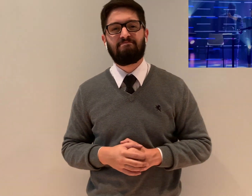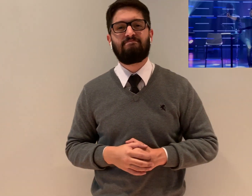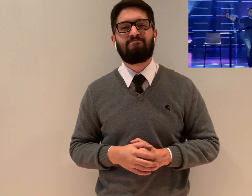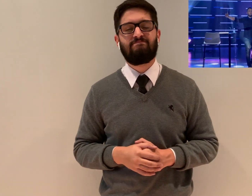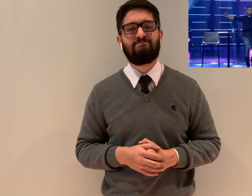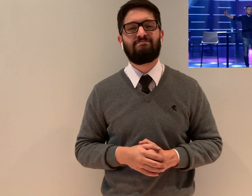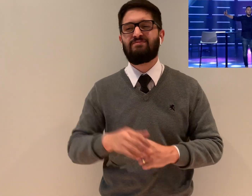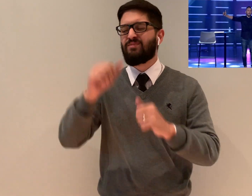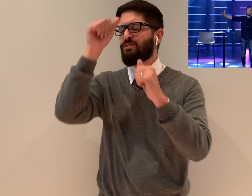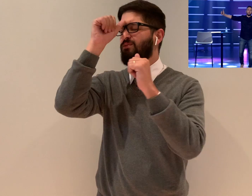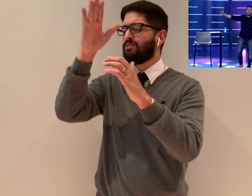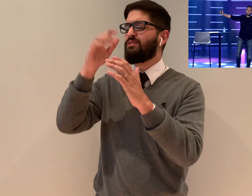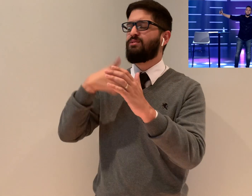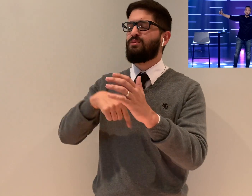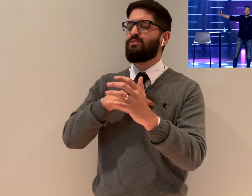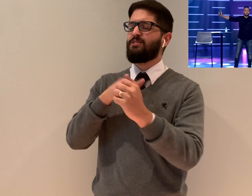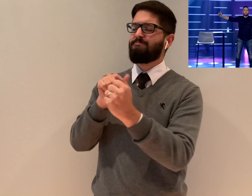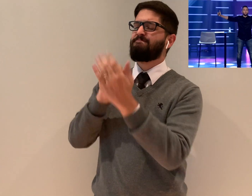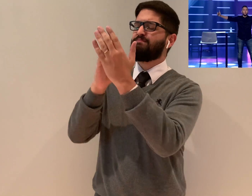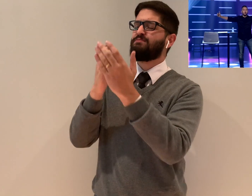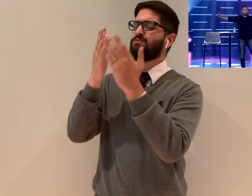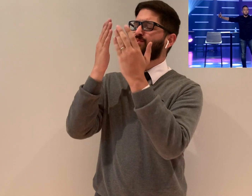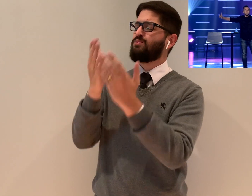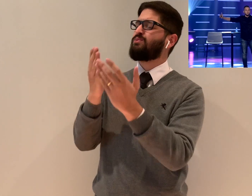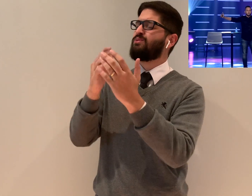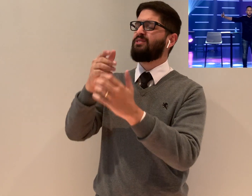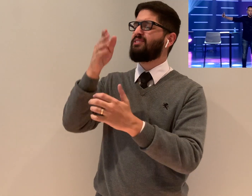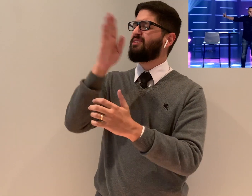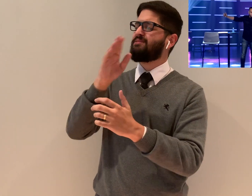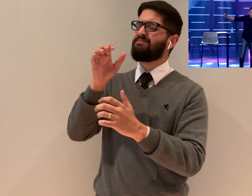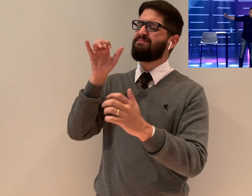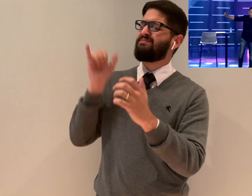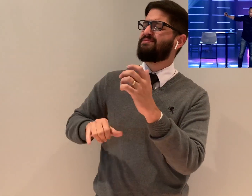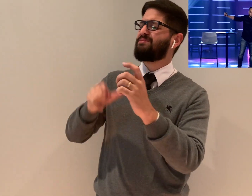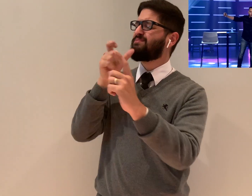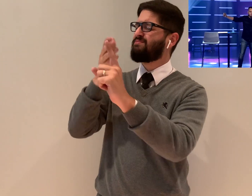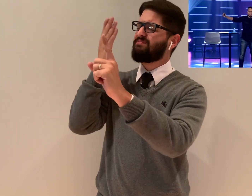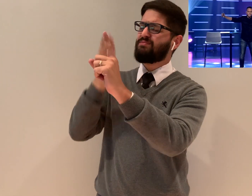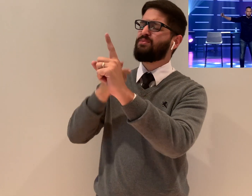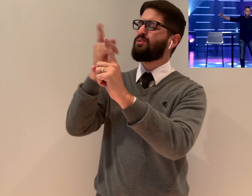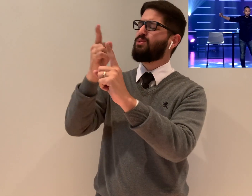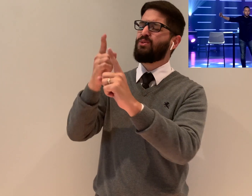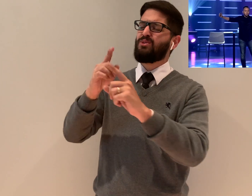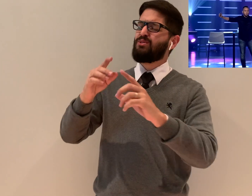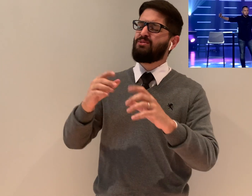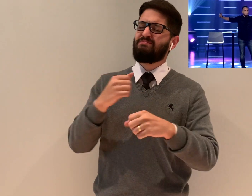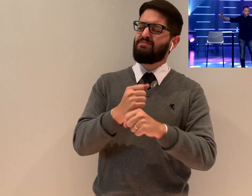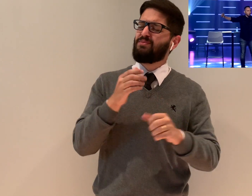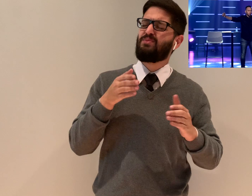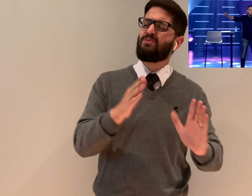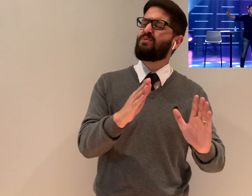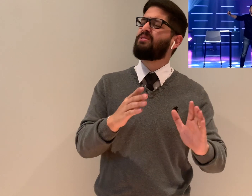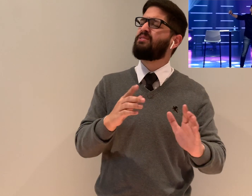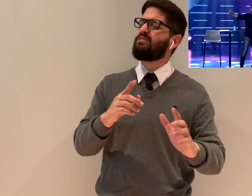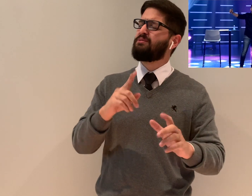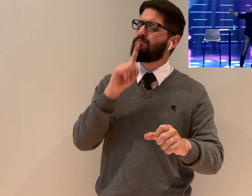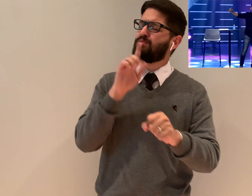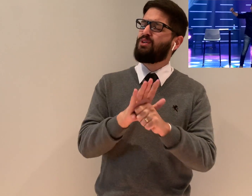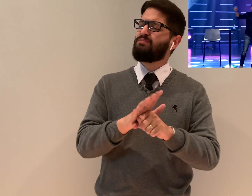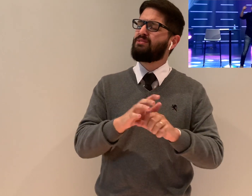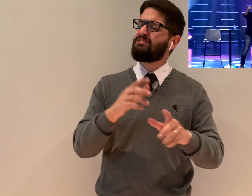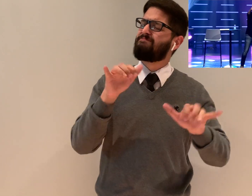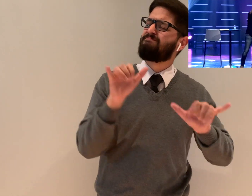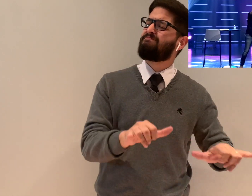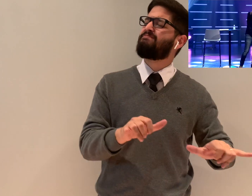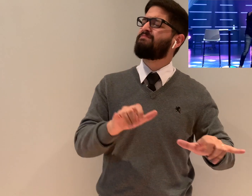Father God, we just come before you, God Almighty. That is who you are. You are the way maker, promise keeper, miracle worker, Lord.